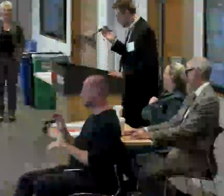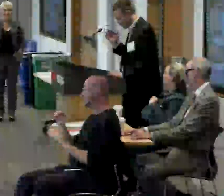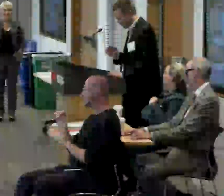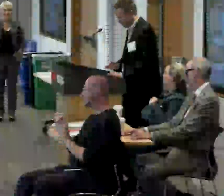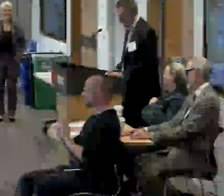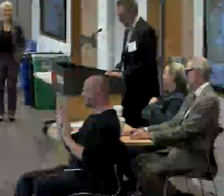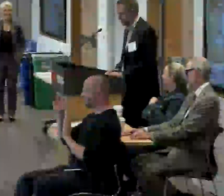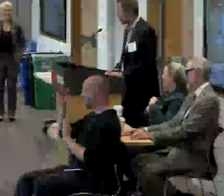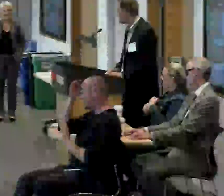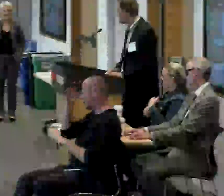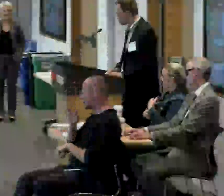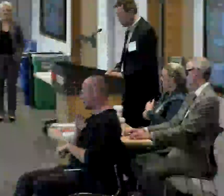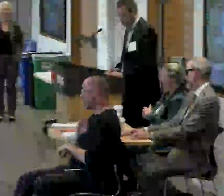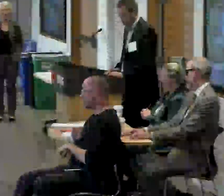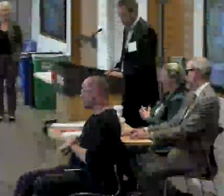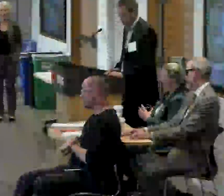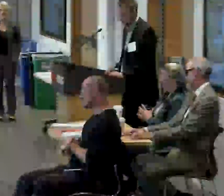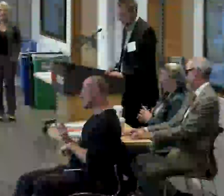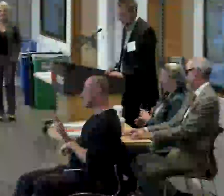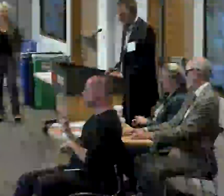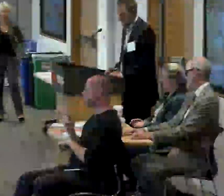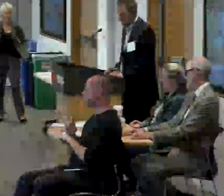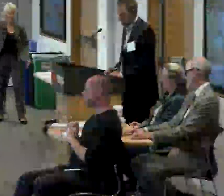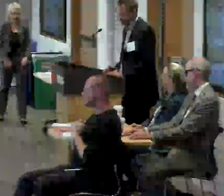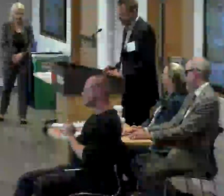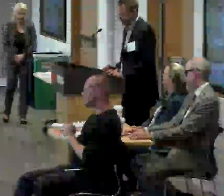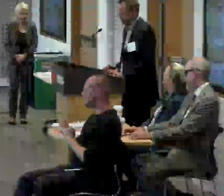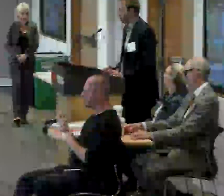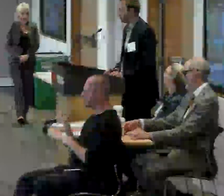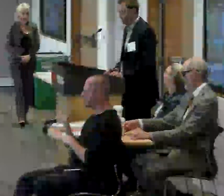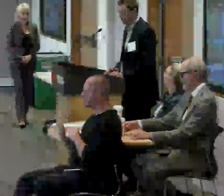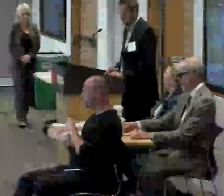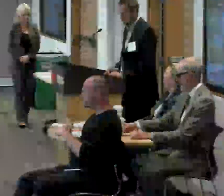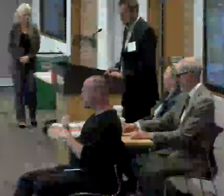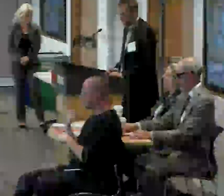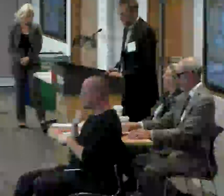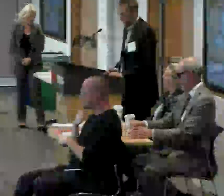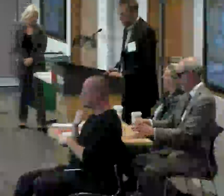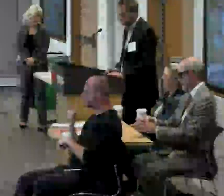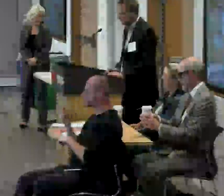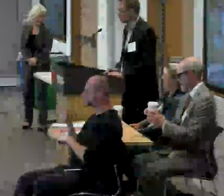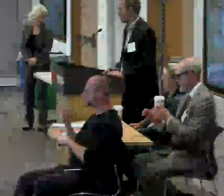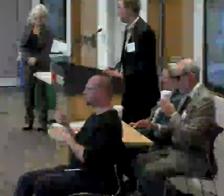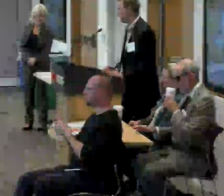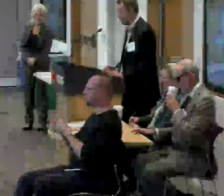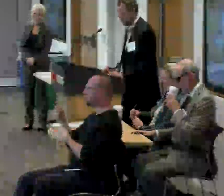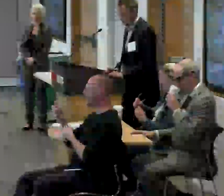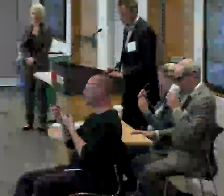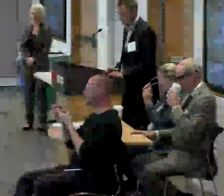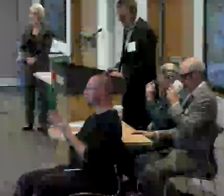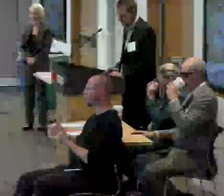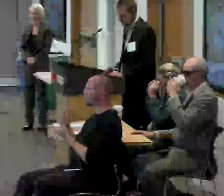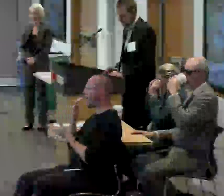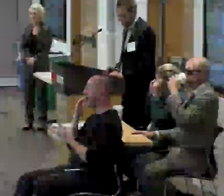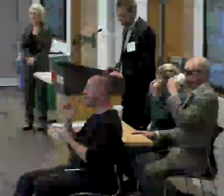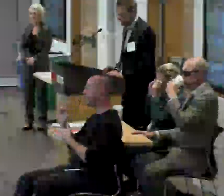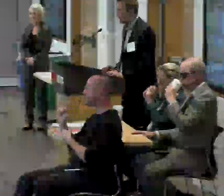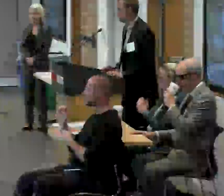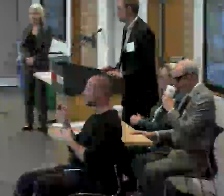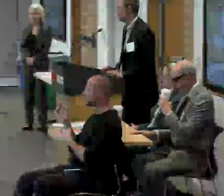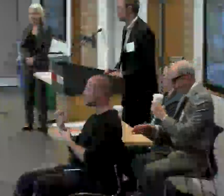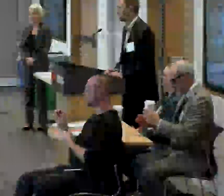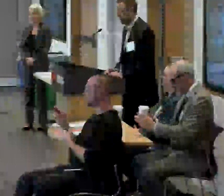actually worked with her, I think 2 years ago or so, when she was the Executive Director for the California Secure Choice Retirement